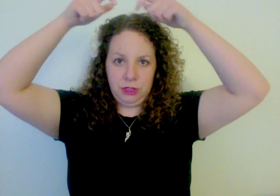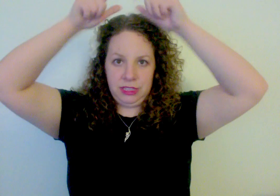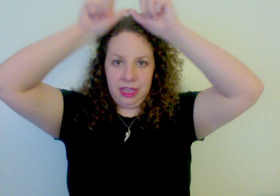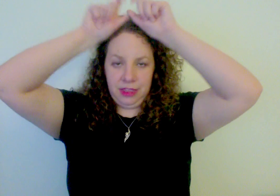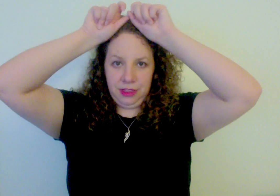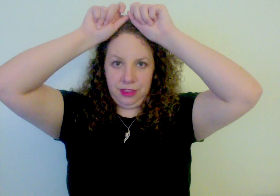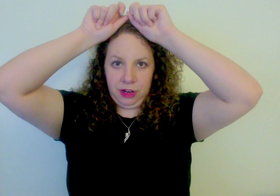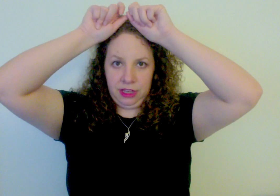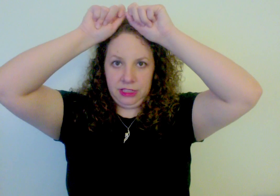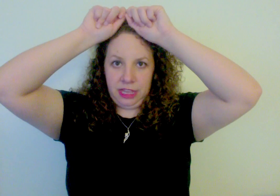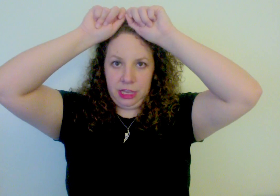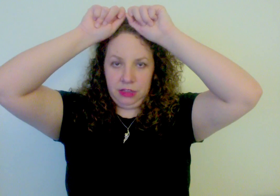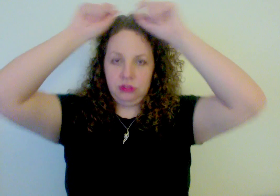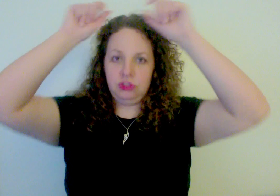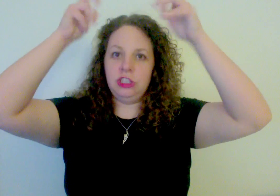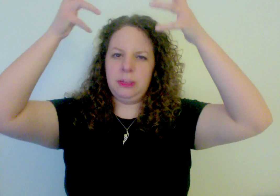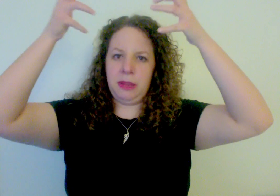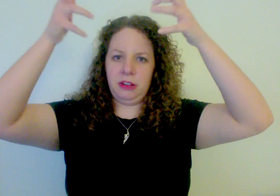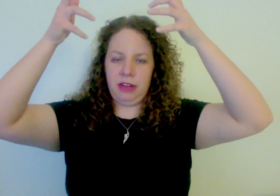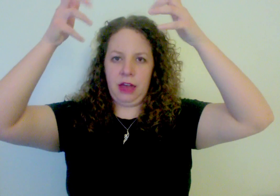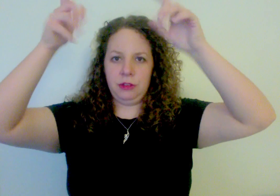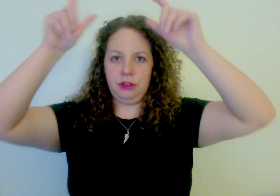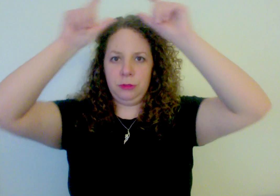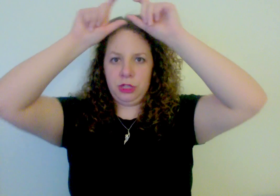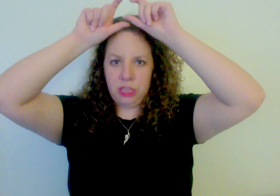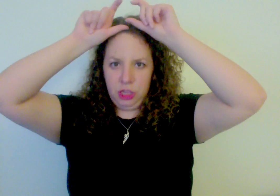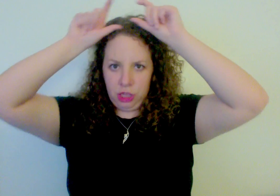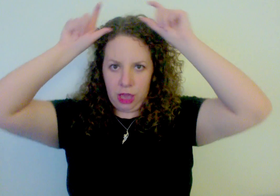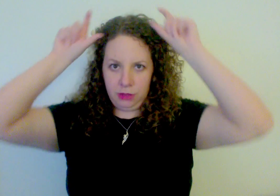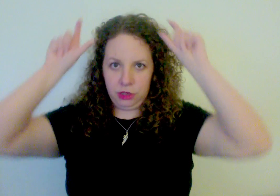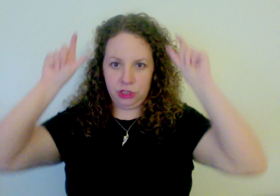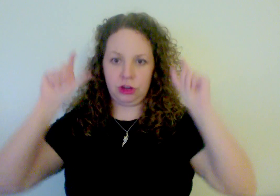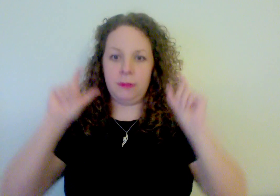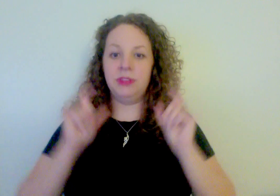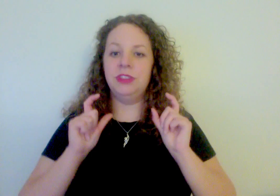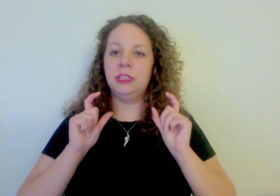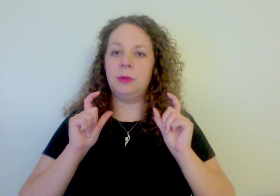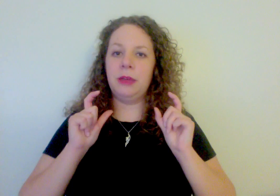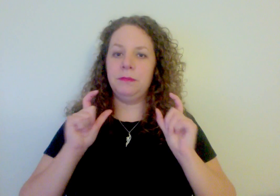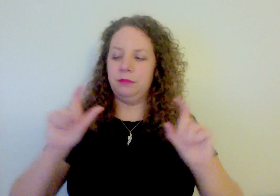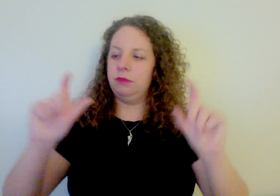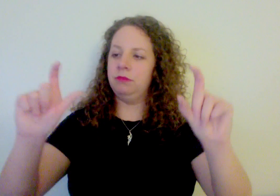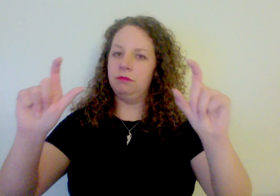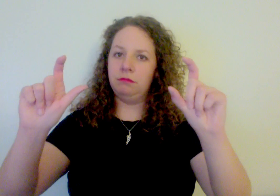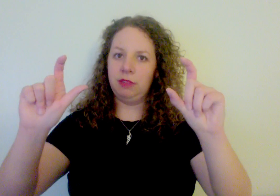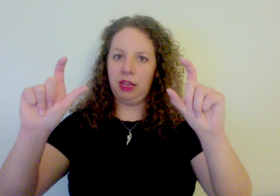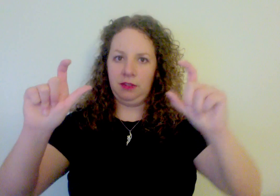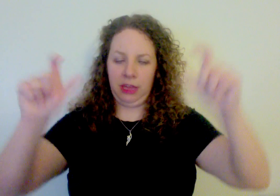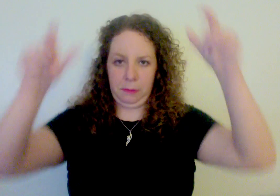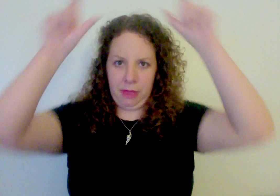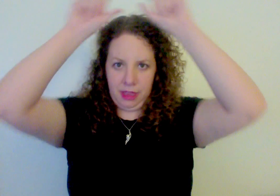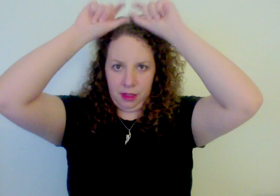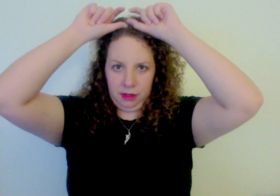say that there is a, just depending on how the trim looks, you could describe it this way, kind of like a bent L hand